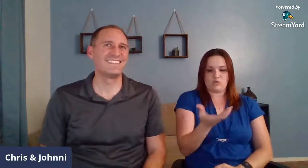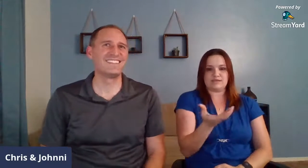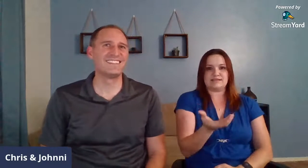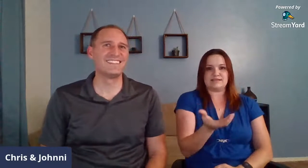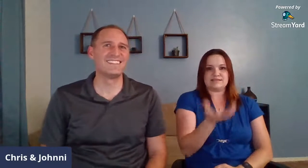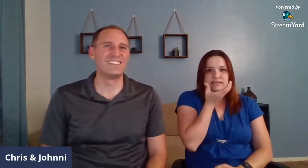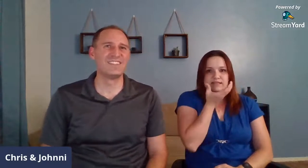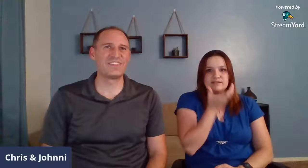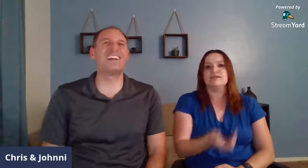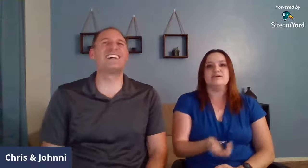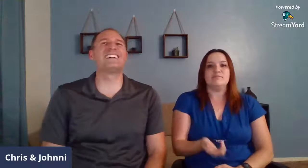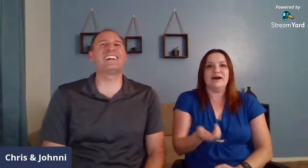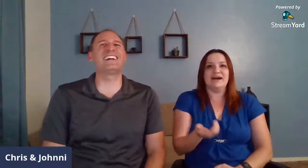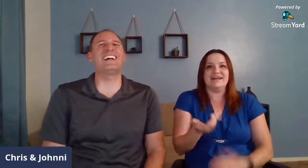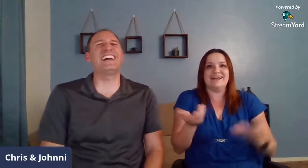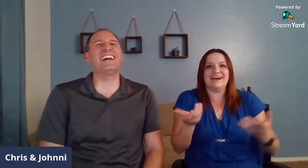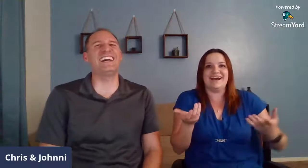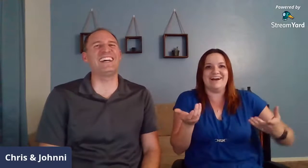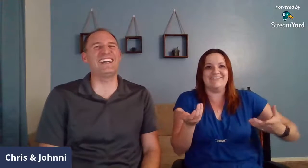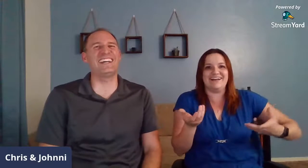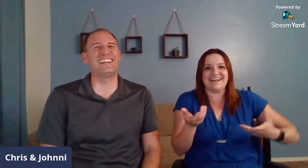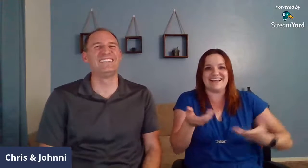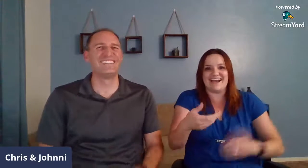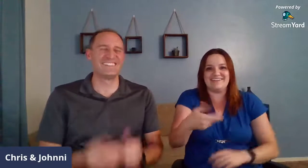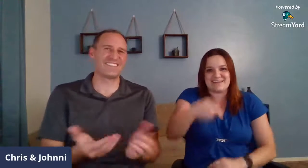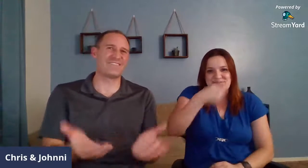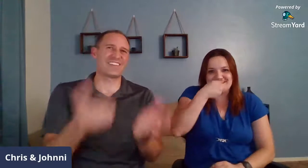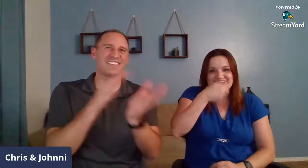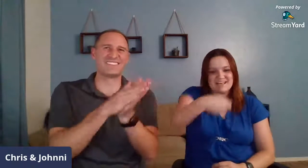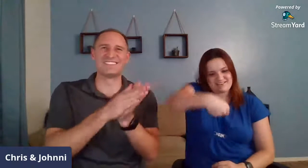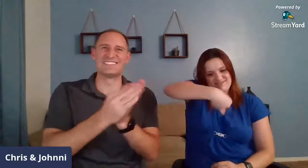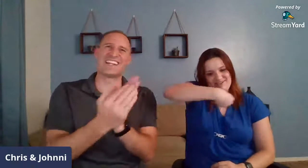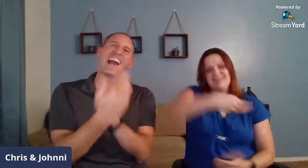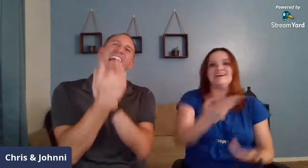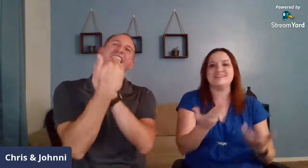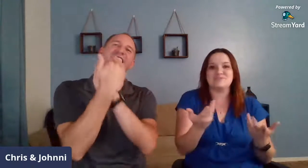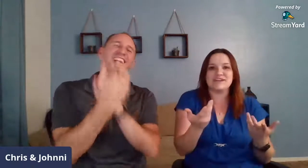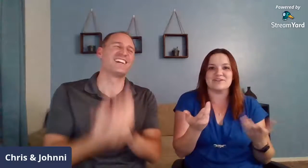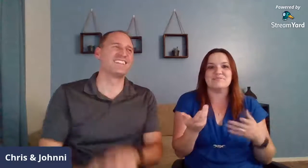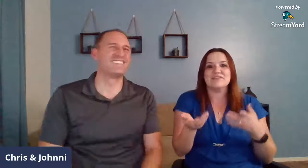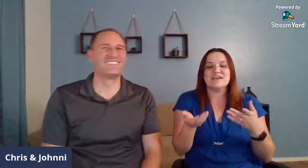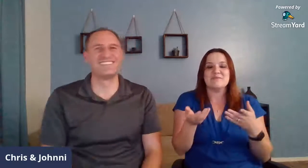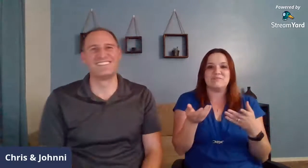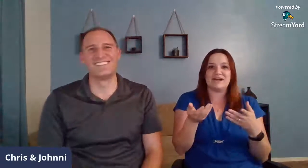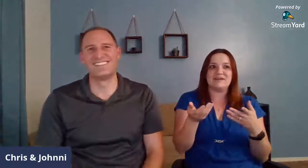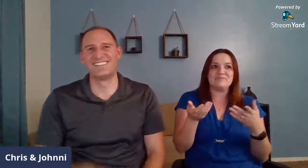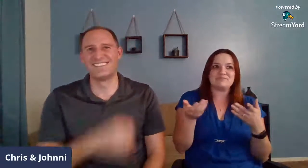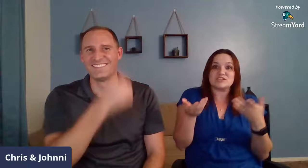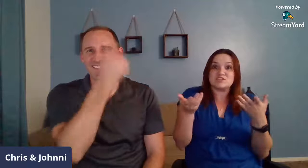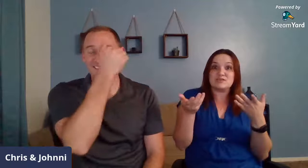it like this and eat it. But I'm like, I don't eat pizza. It's weird. But so